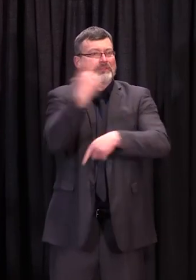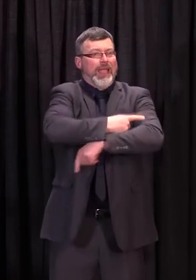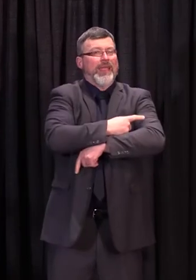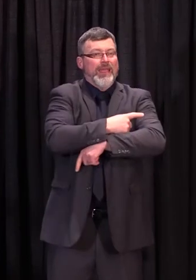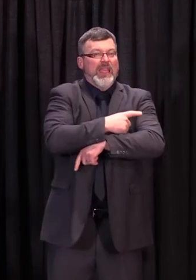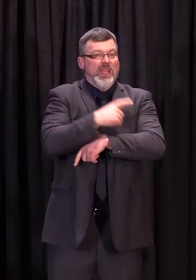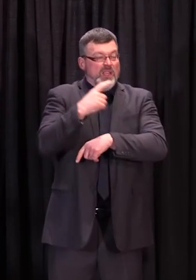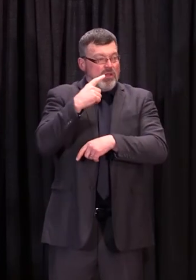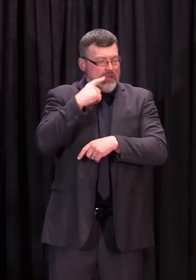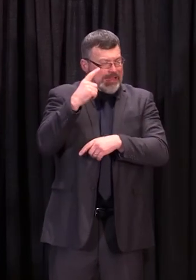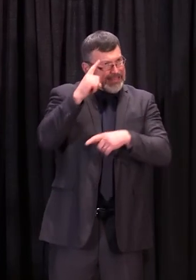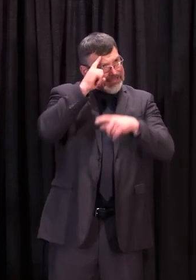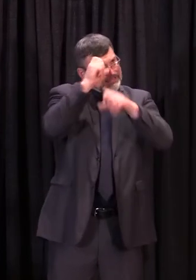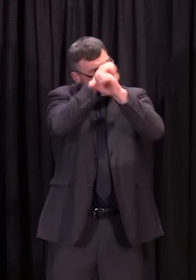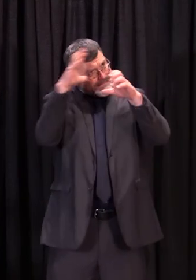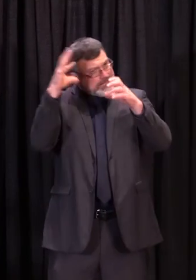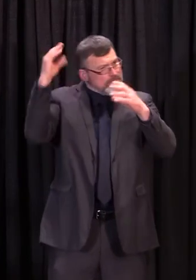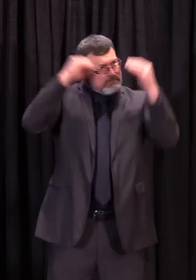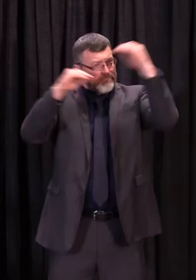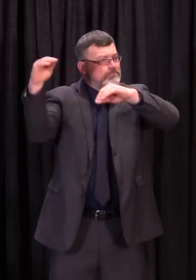this historic moment.